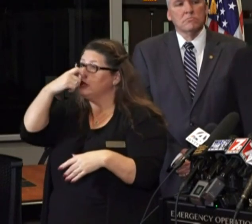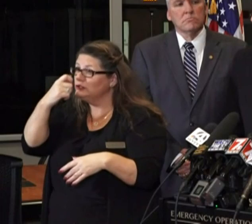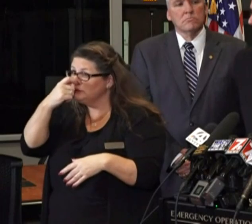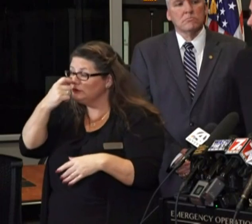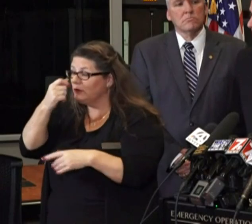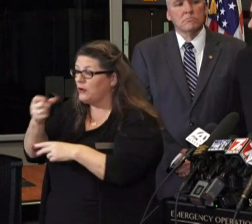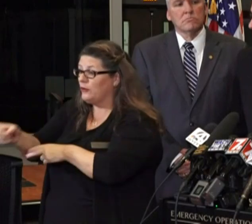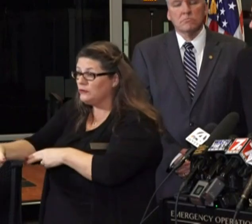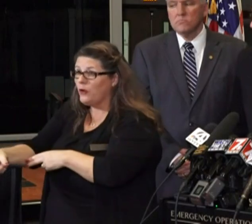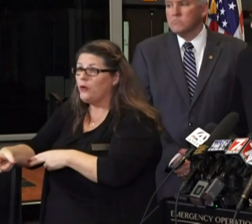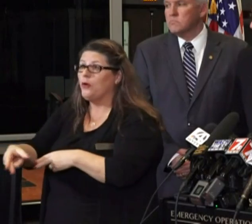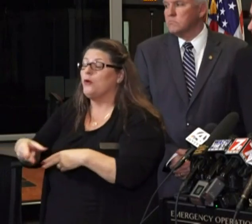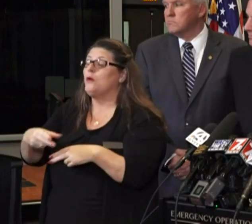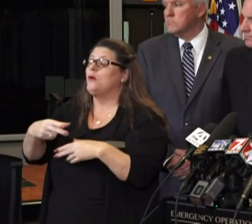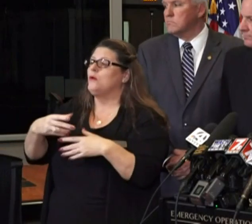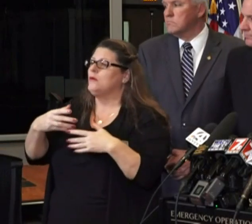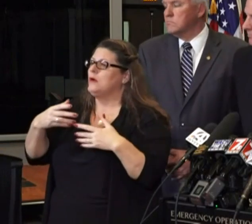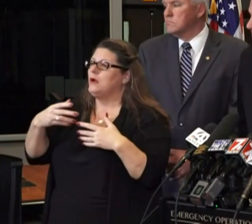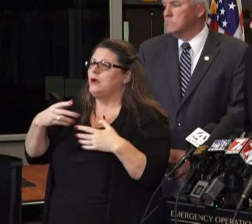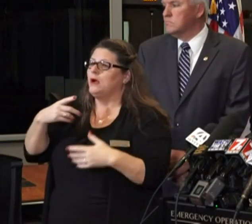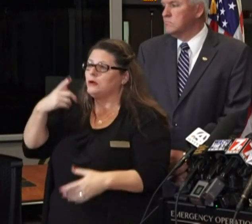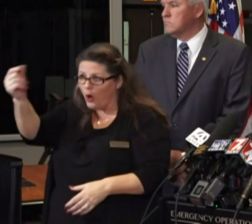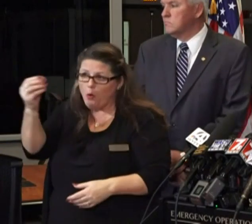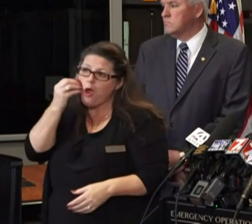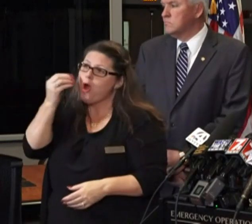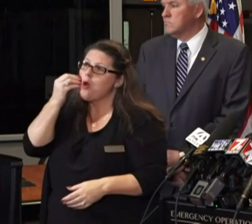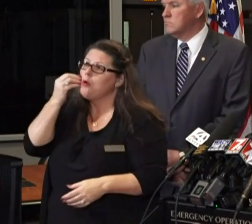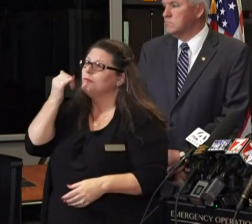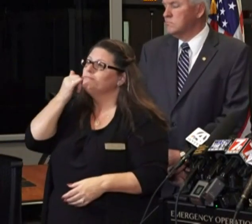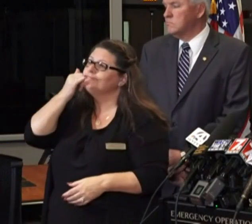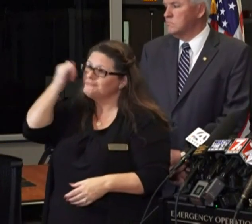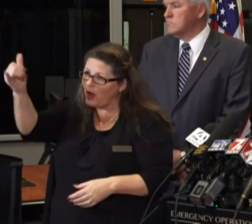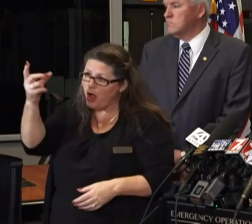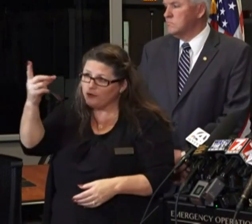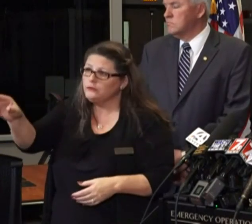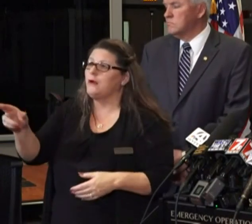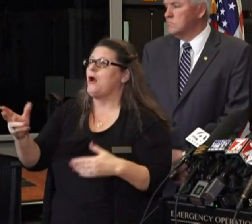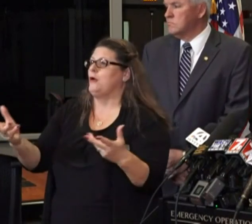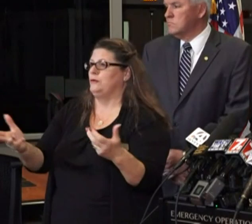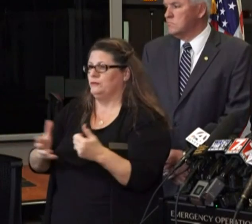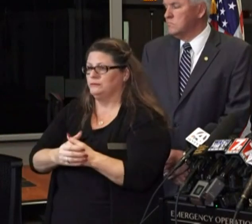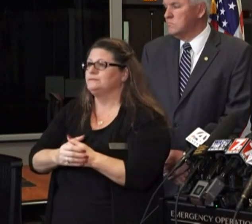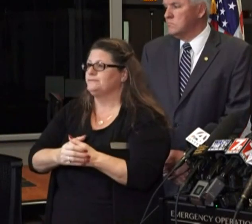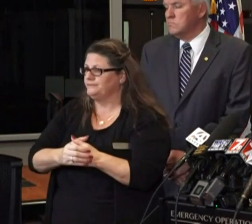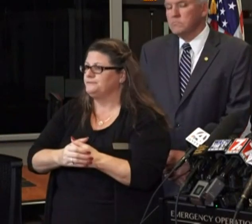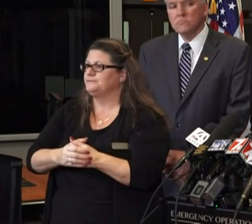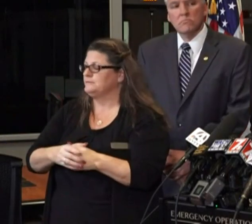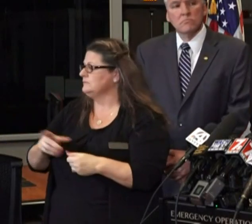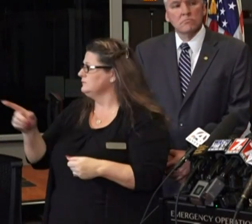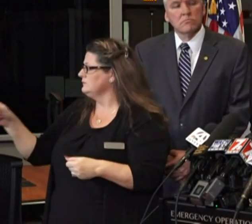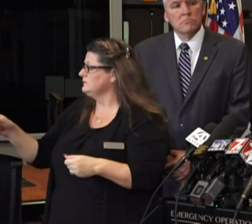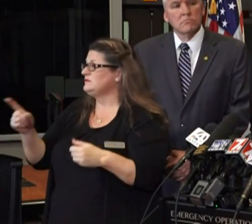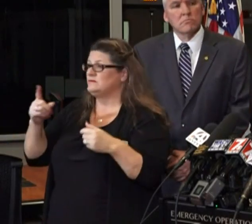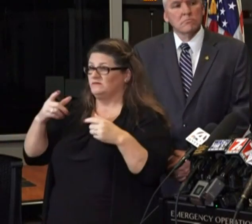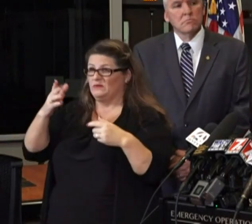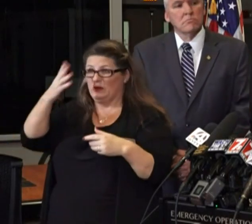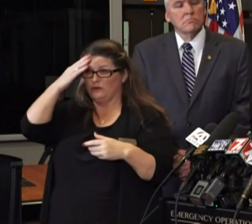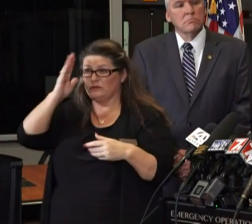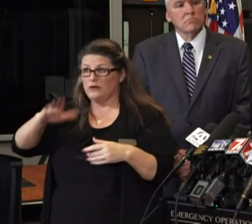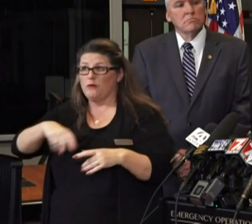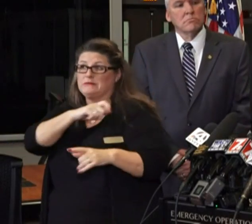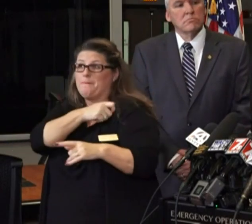call the doctor. And this has pretty much been covered, but I have to ask specifically, large